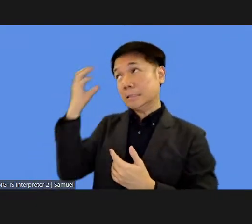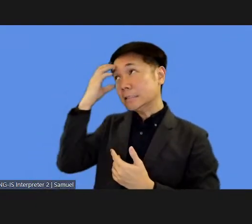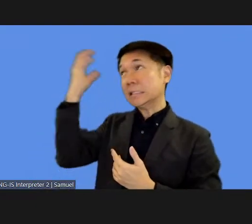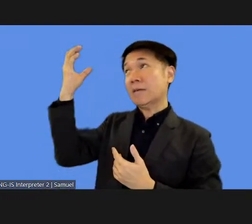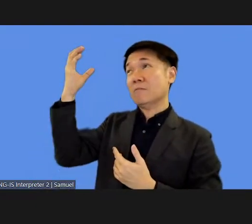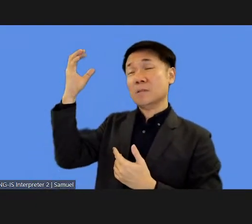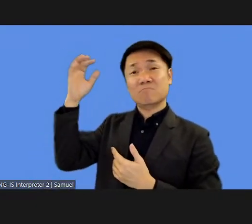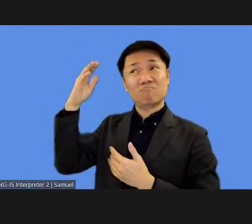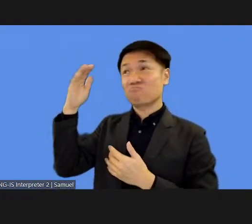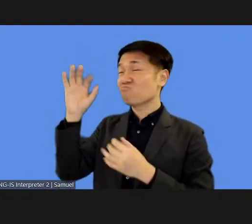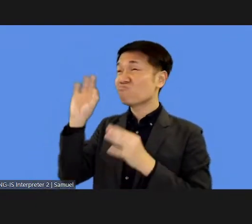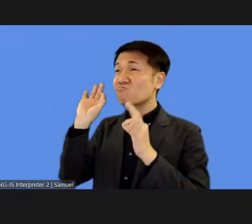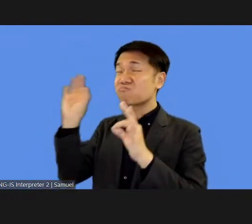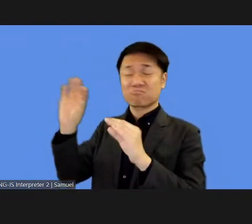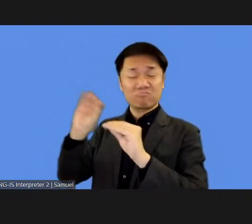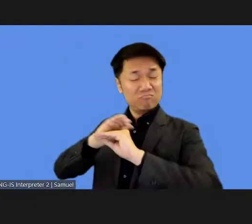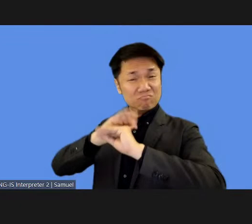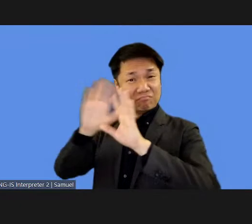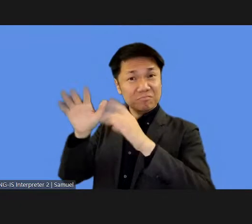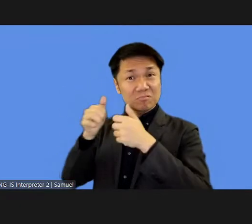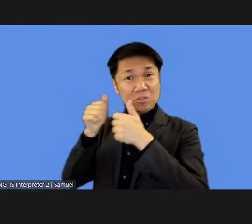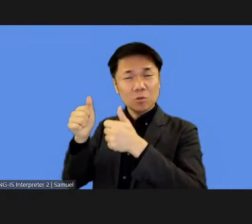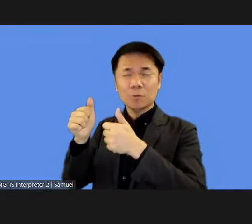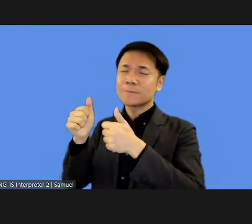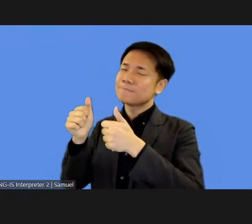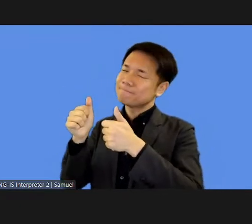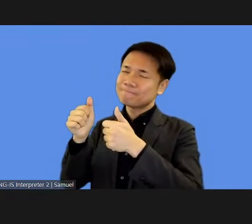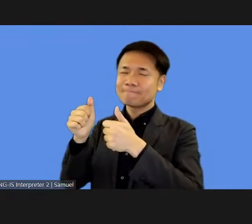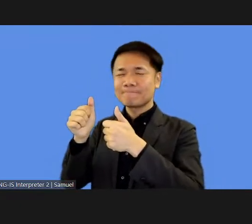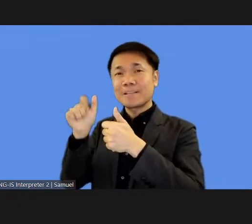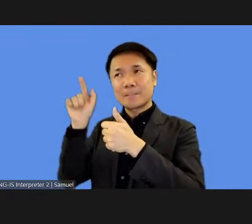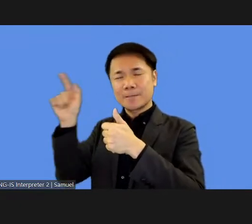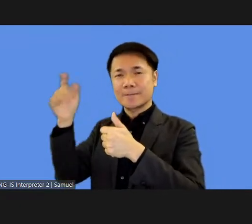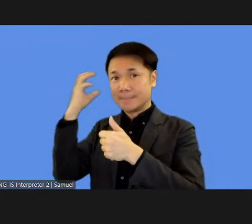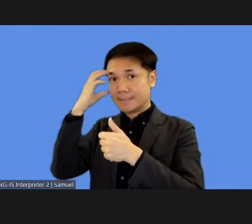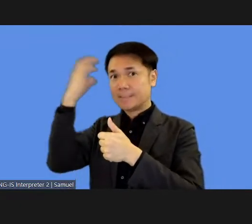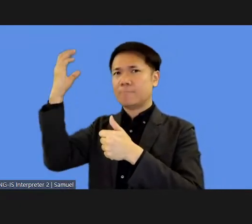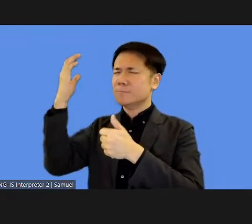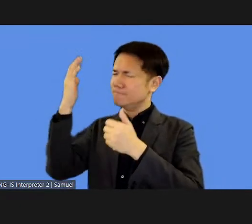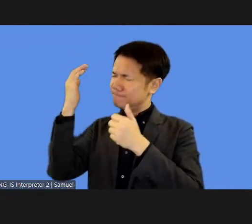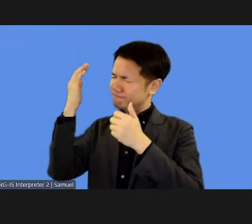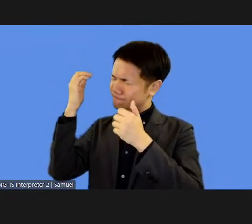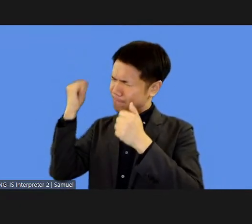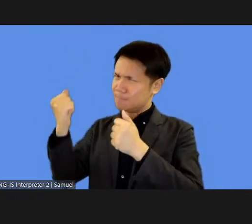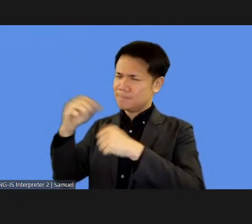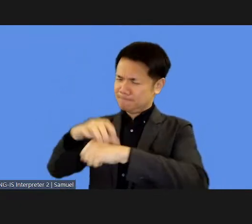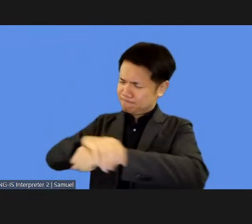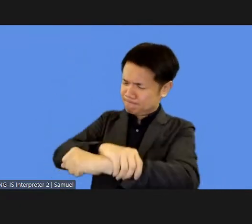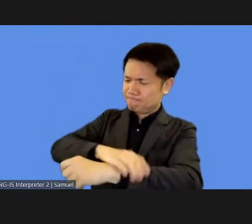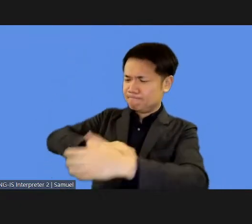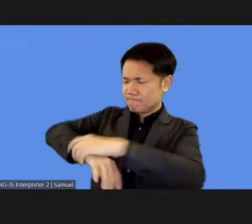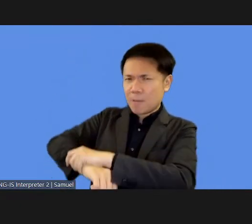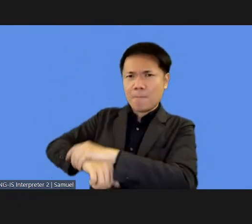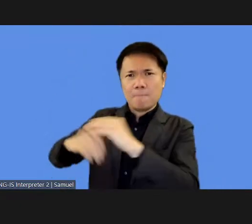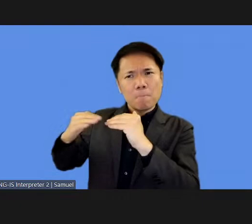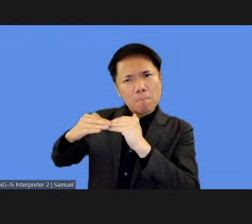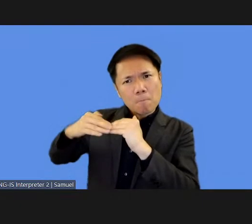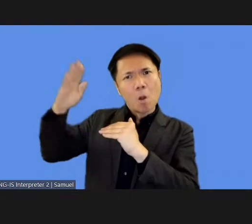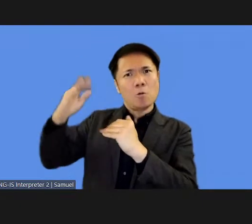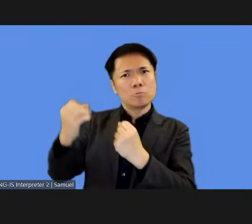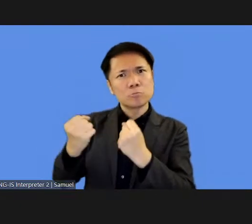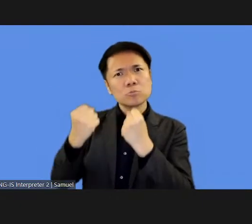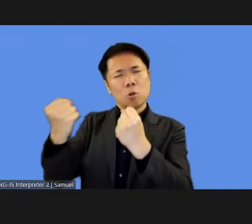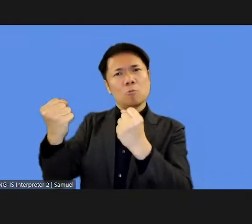opportunity to create policy, enabling policy environment. And as a specialist in disaster